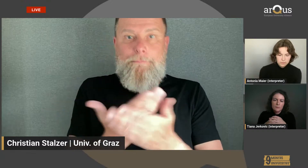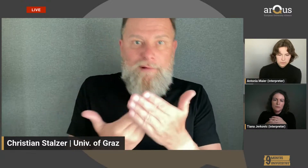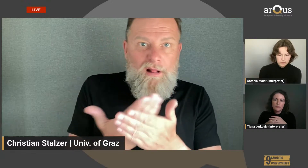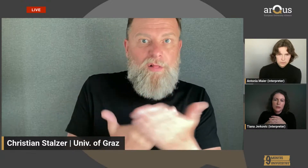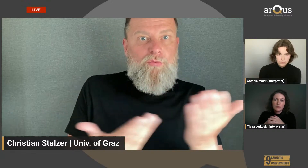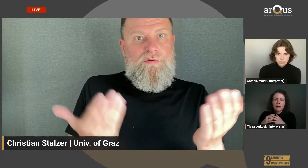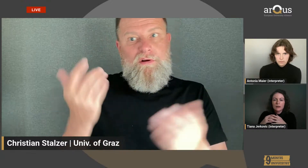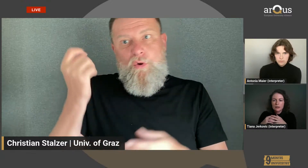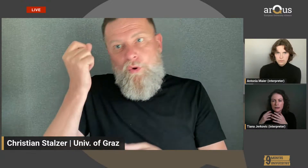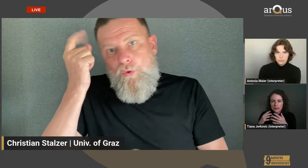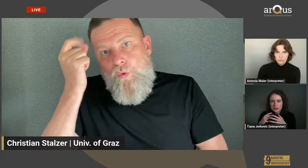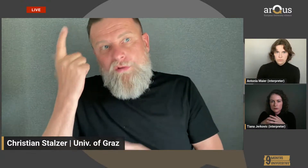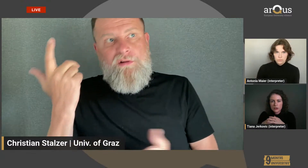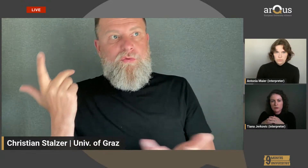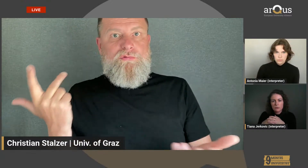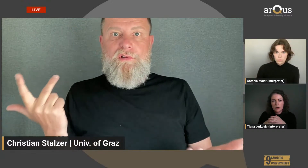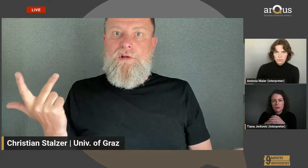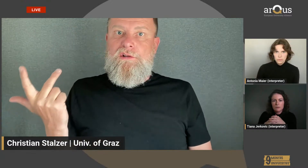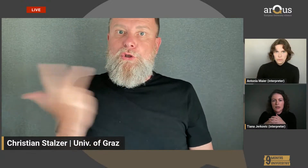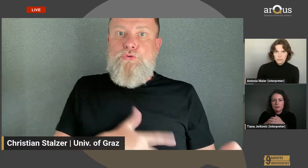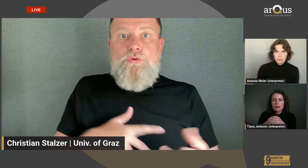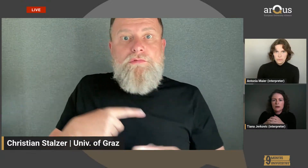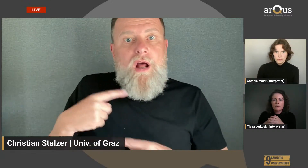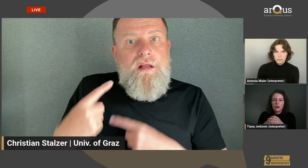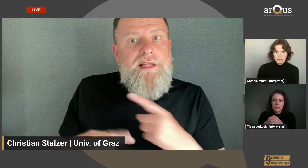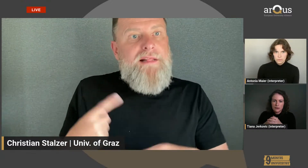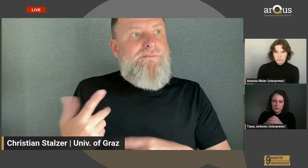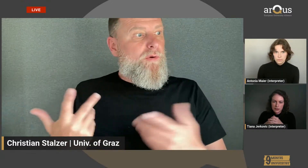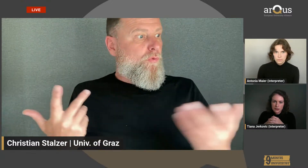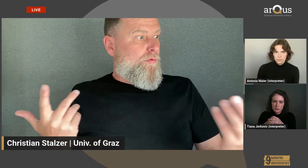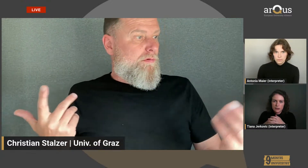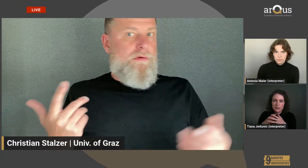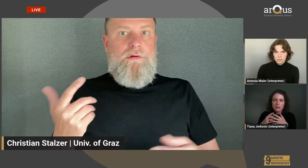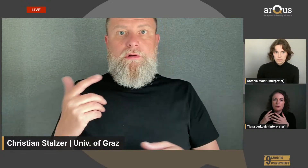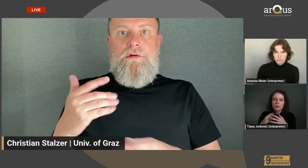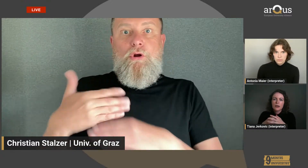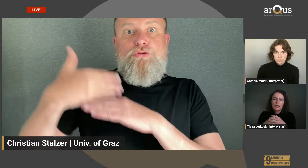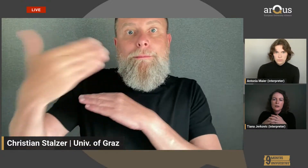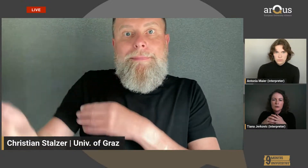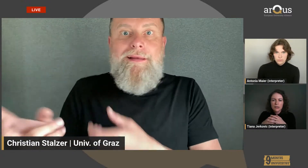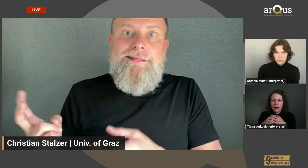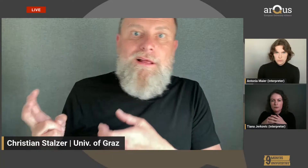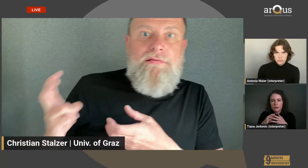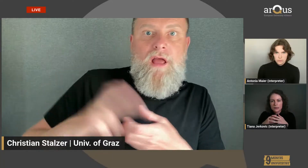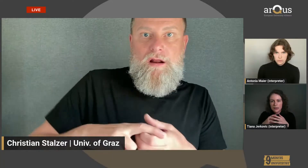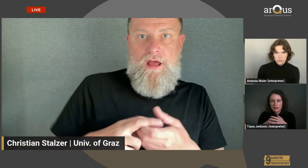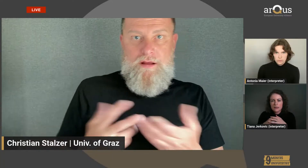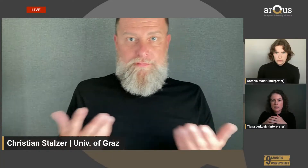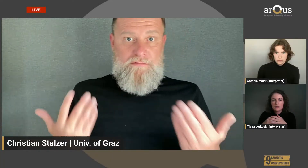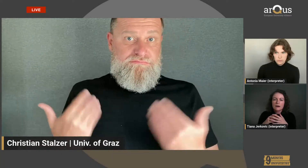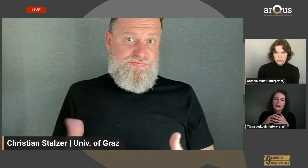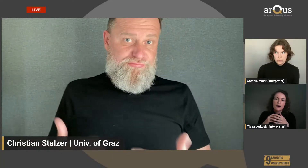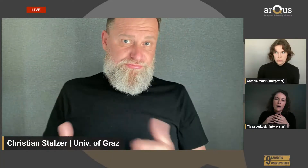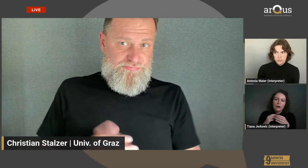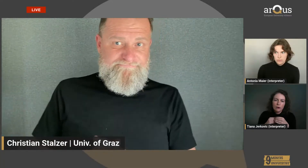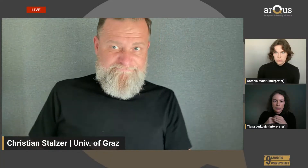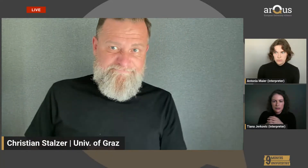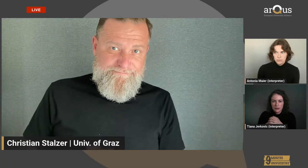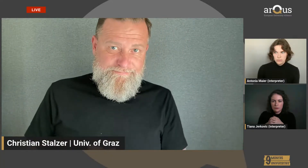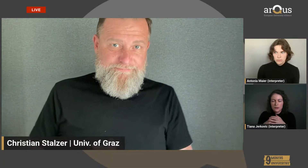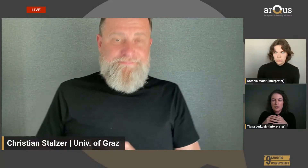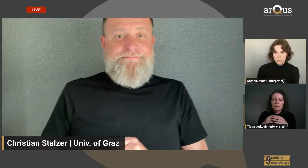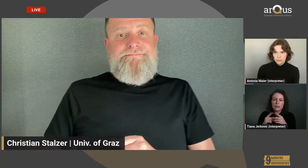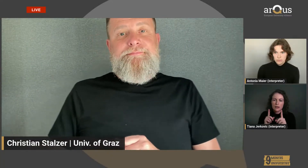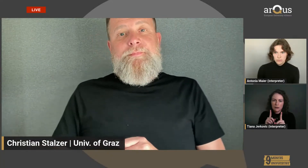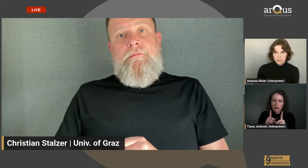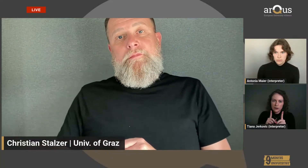structure, but these structural problems have a lot of consequences, because if you don't have the access early